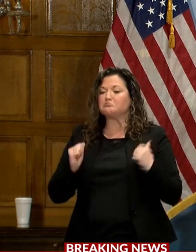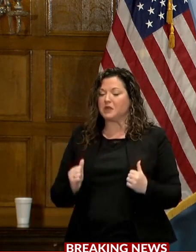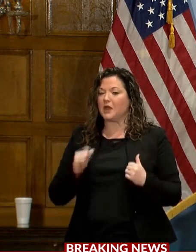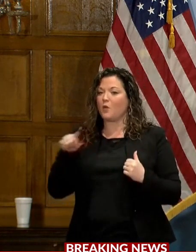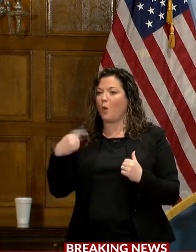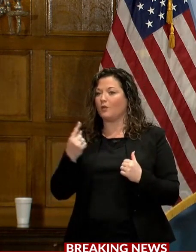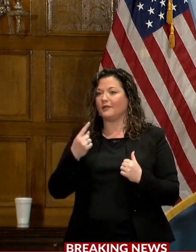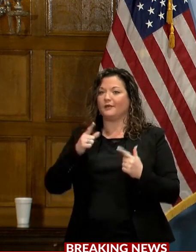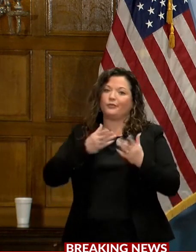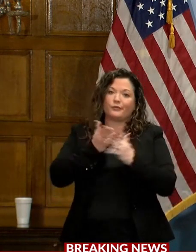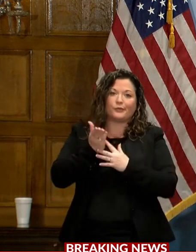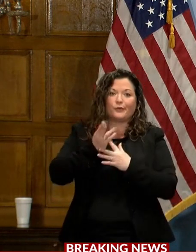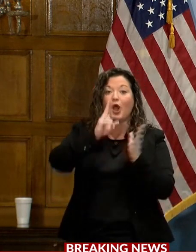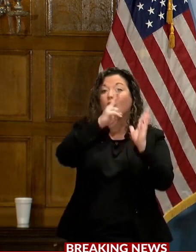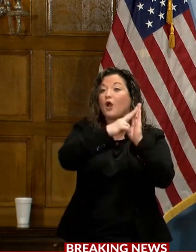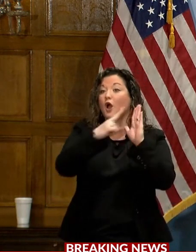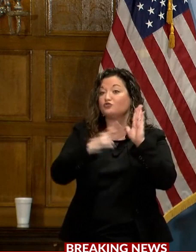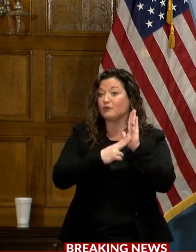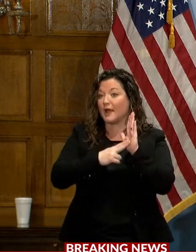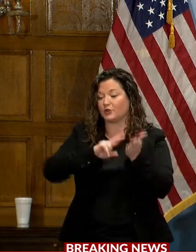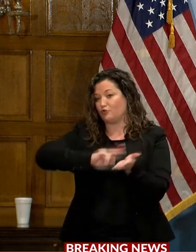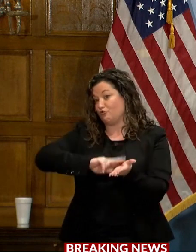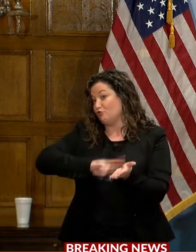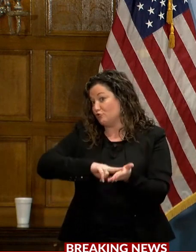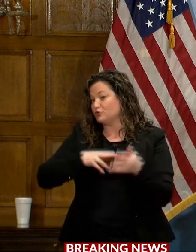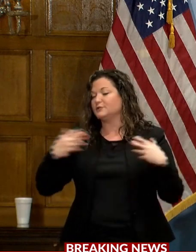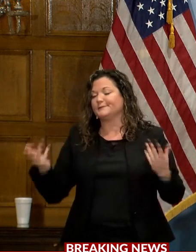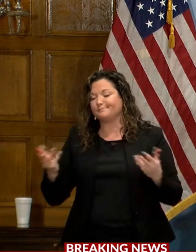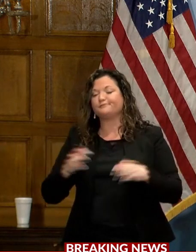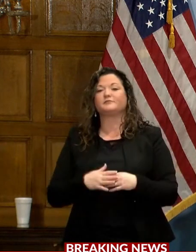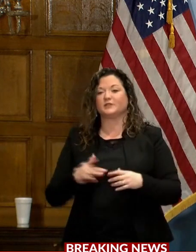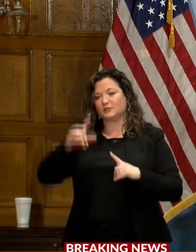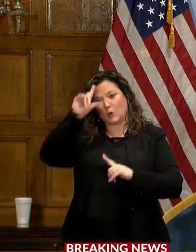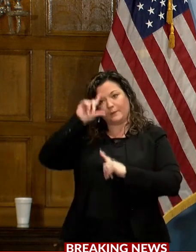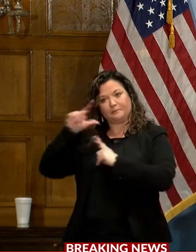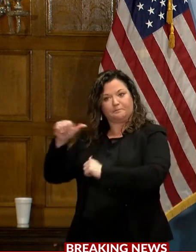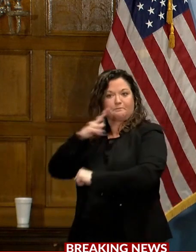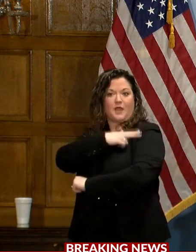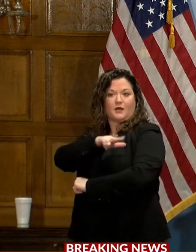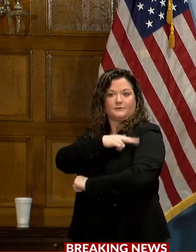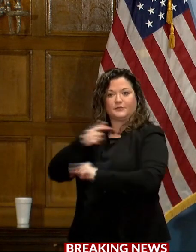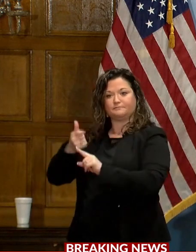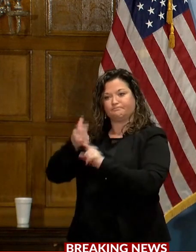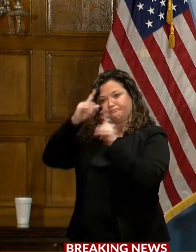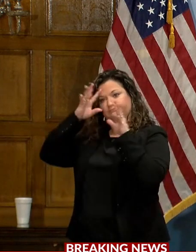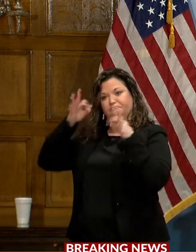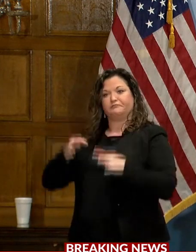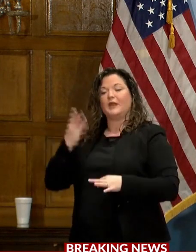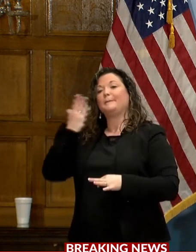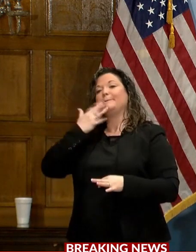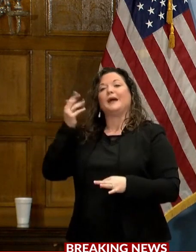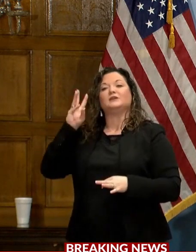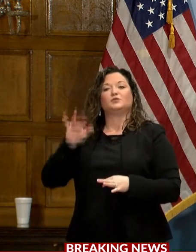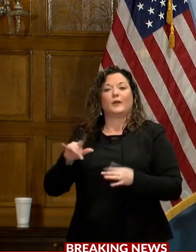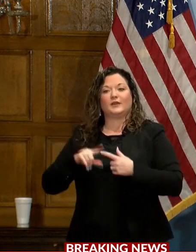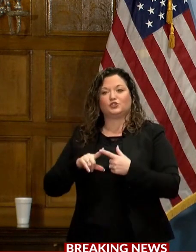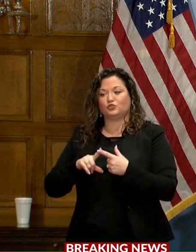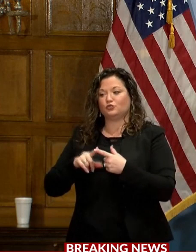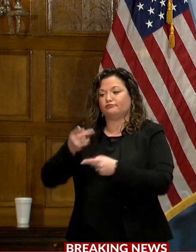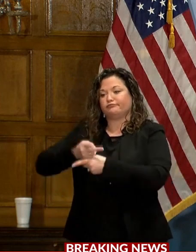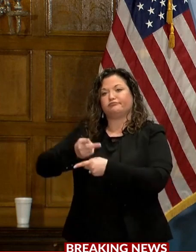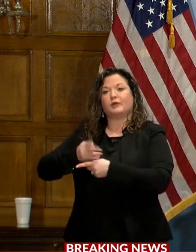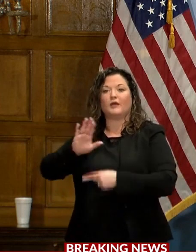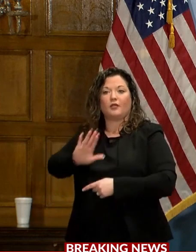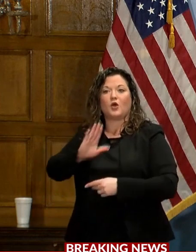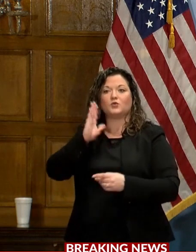contract nurses, and so we leave it to the hospital to determine the best way to staff those beds, and then